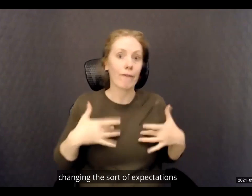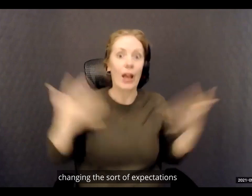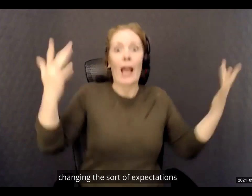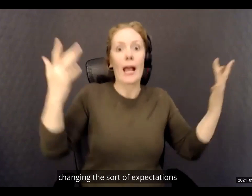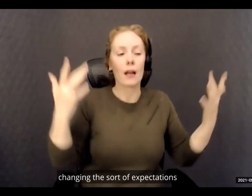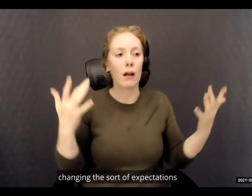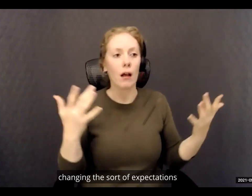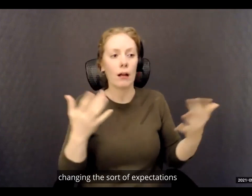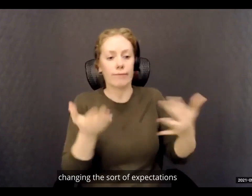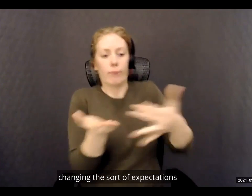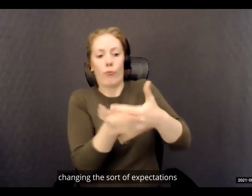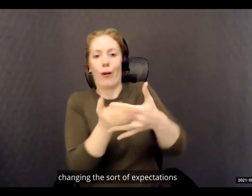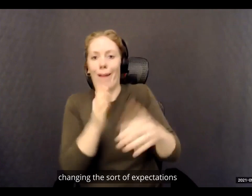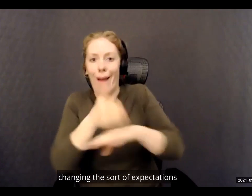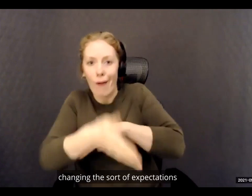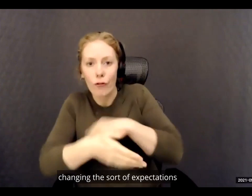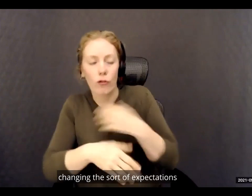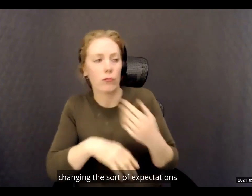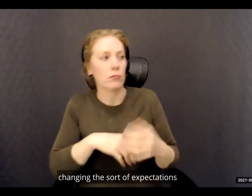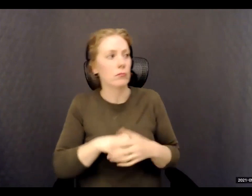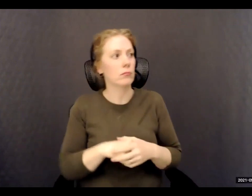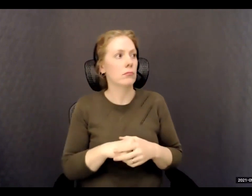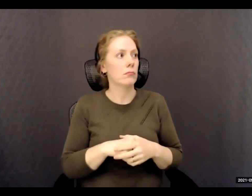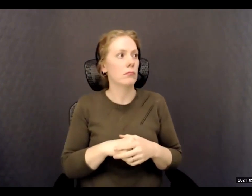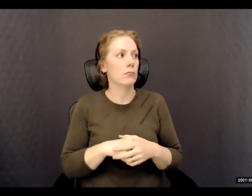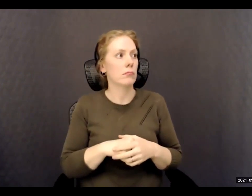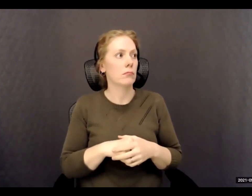changing the sort of expectations